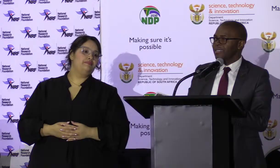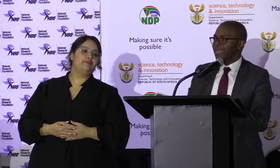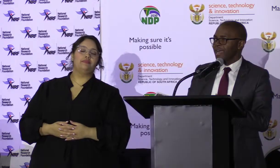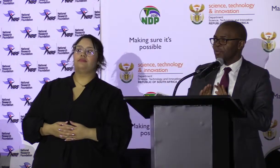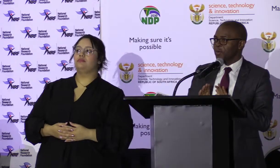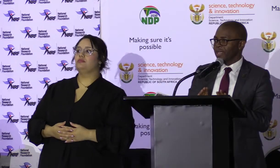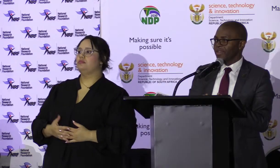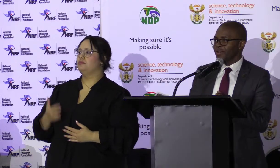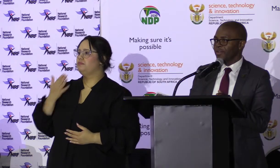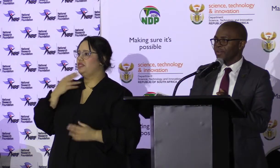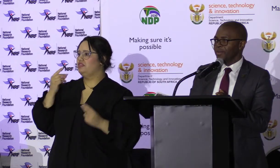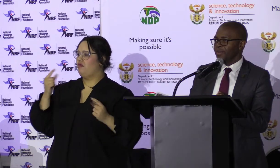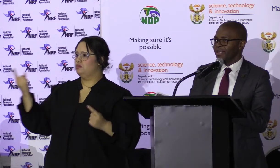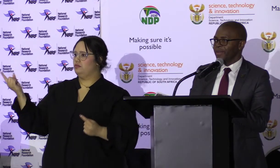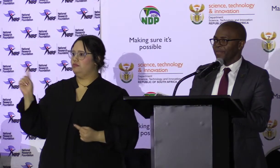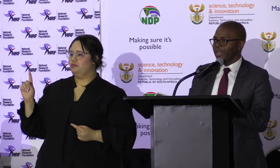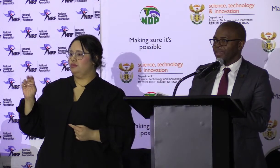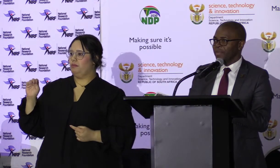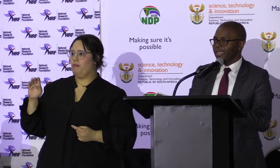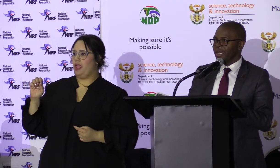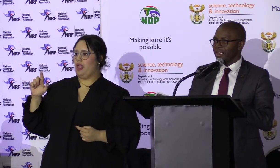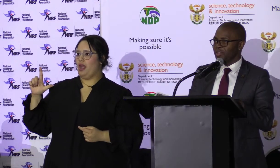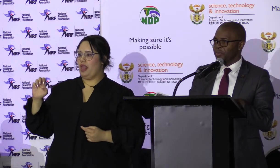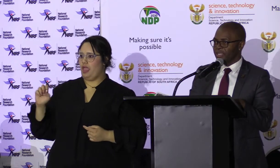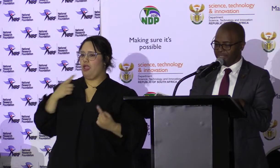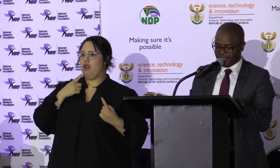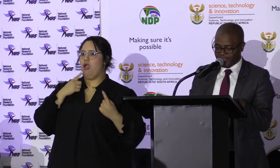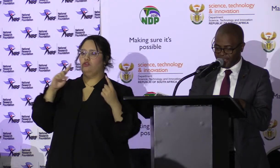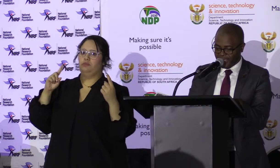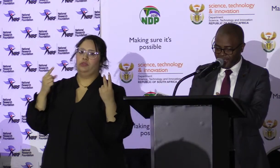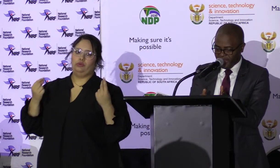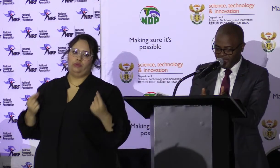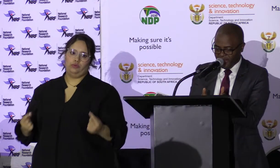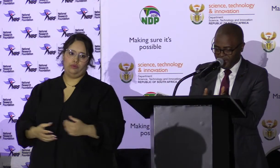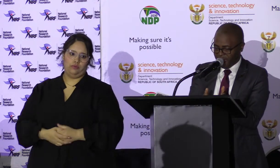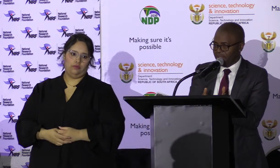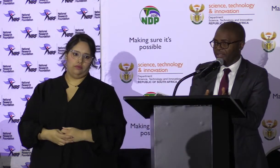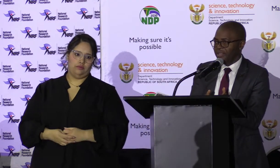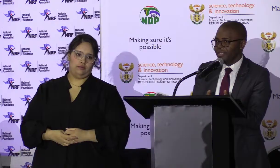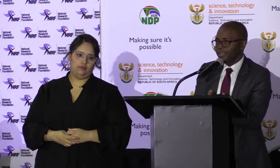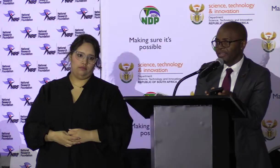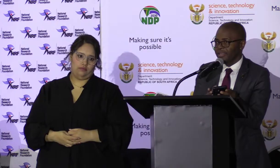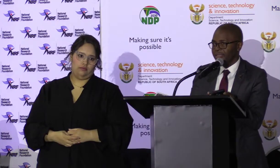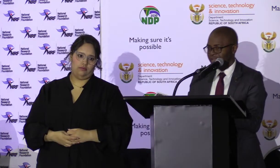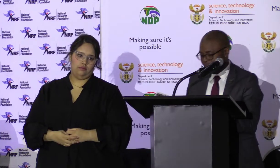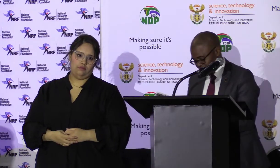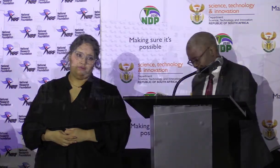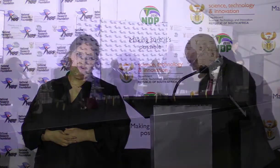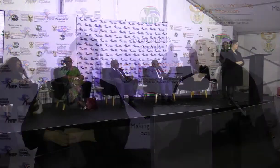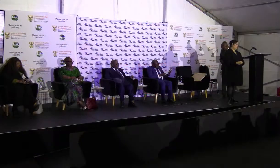Mbele, please come quick, and make the announcements.